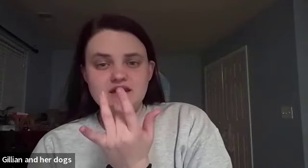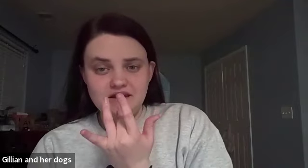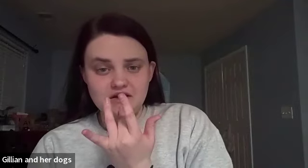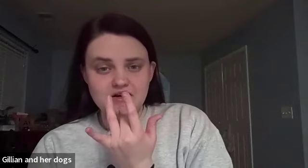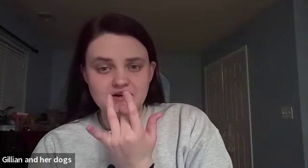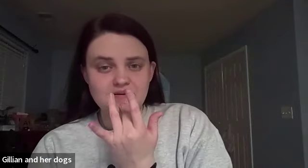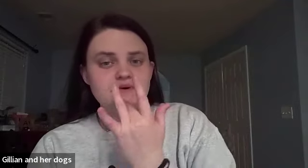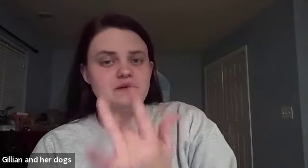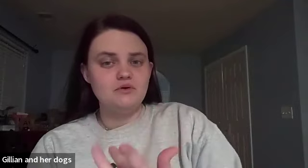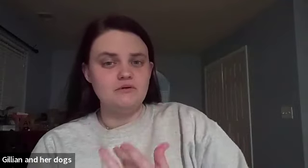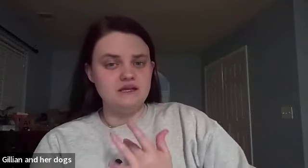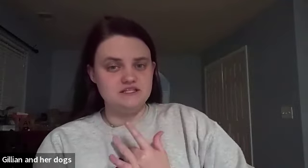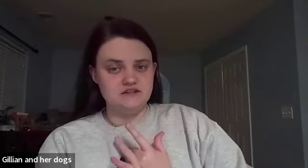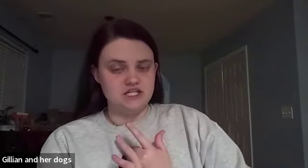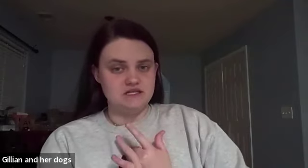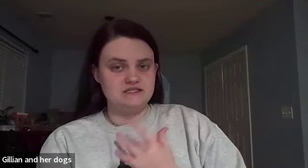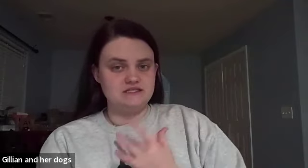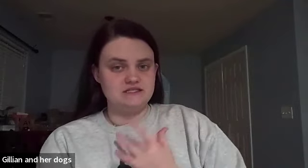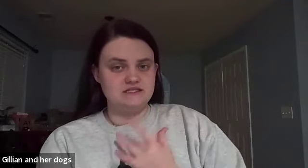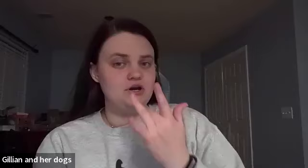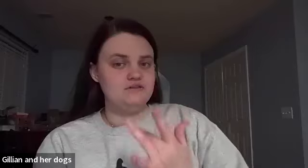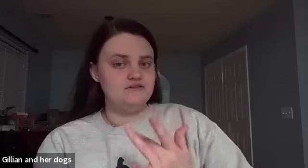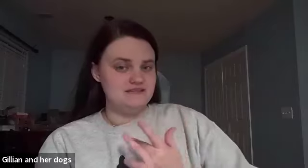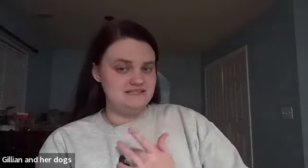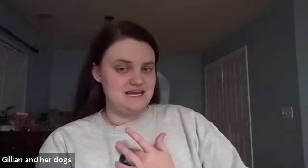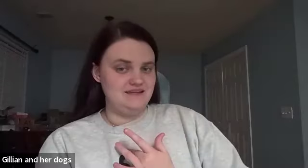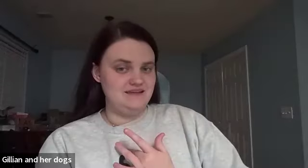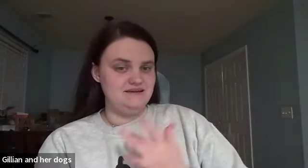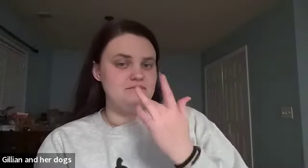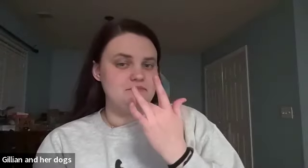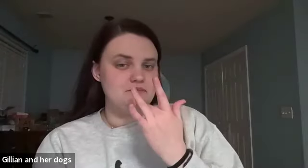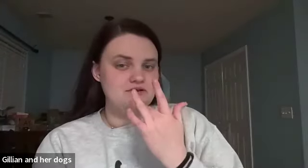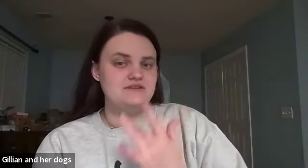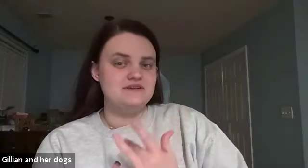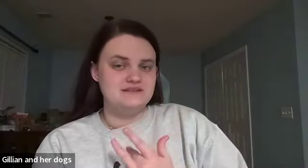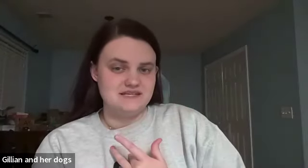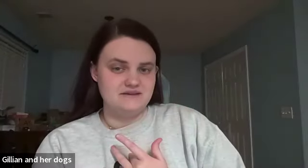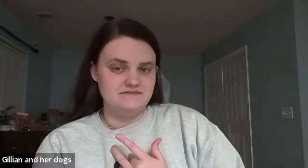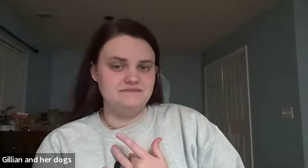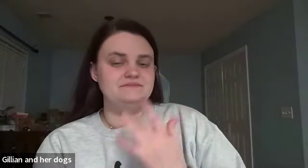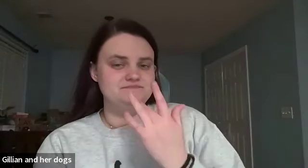thing here, but then bring it to the chest. Birthday. Birthday.